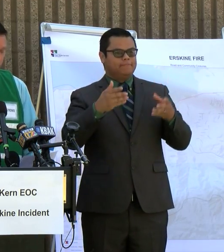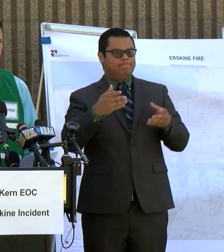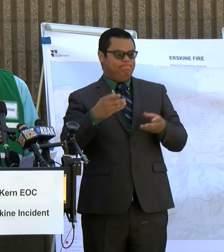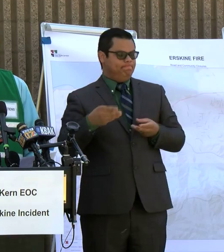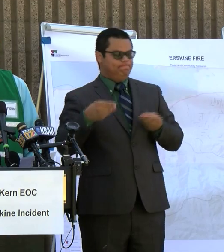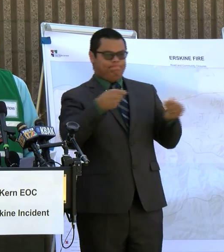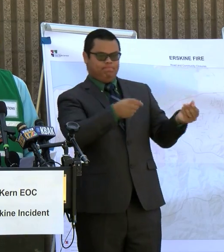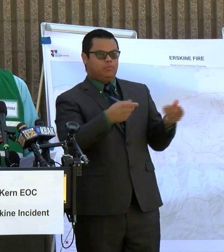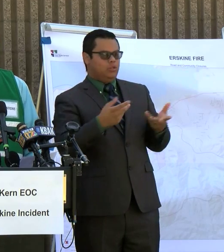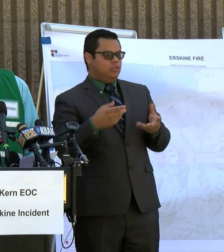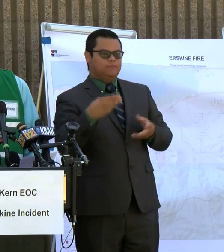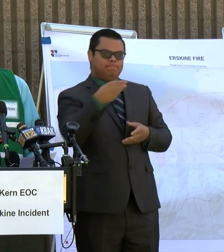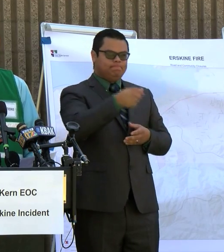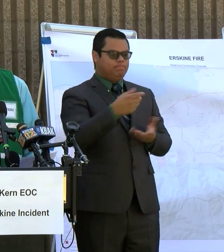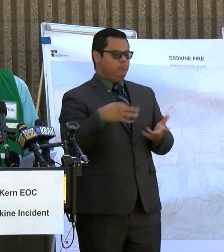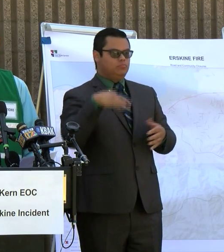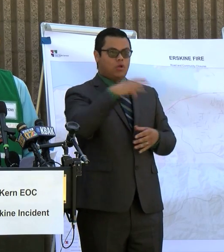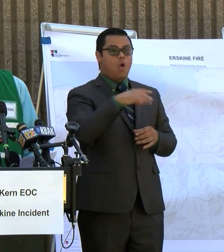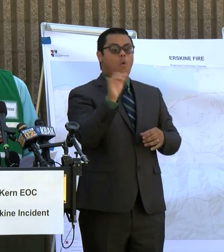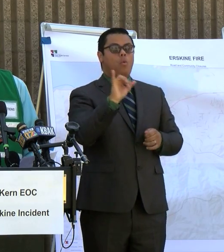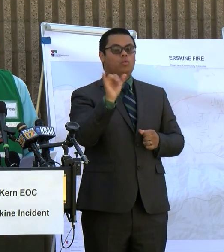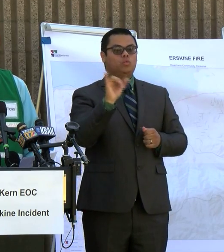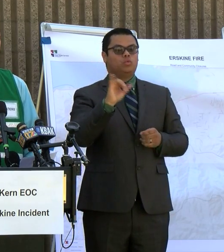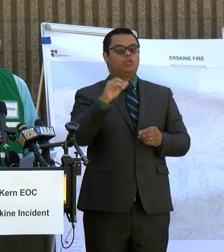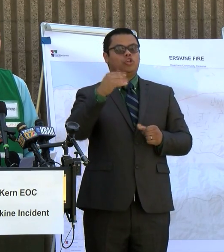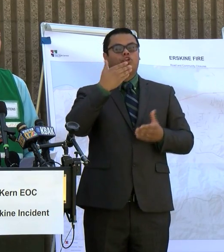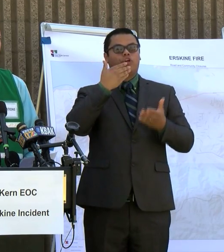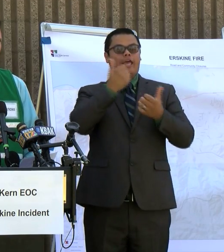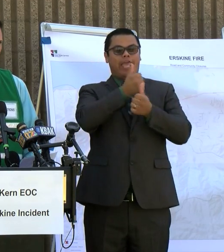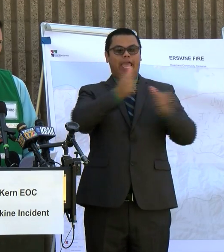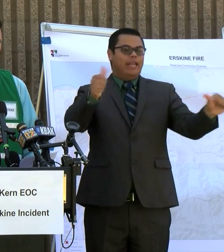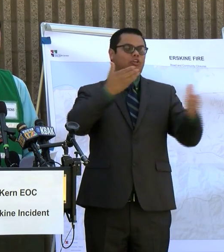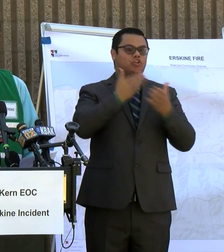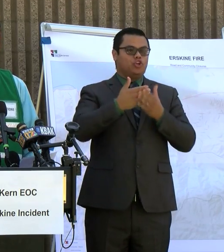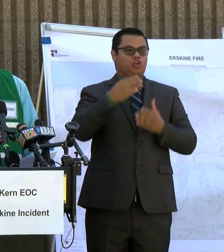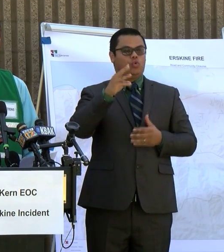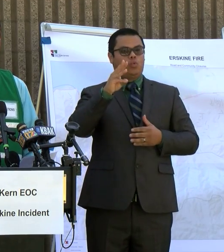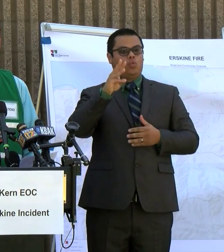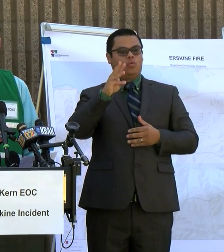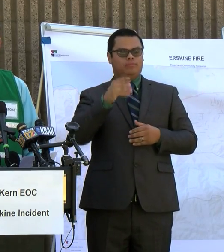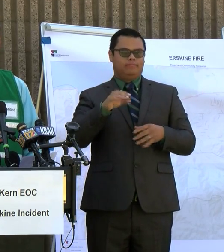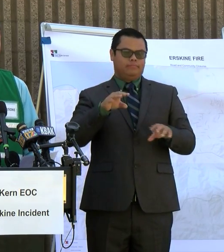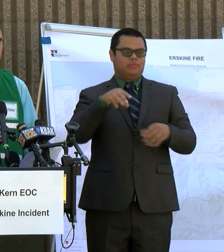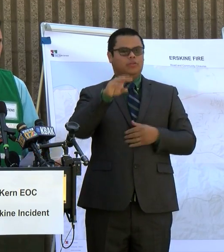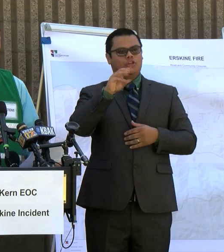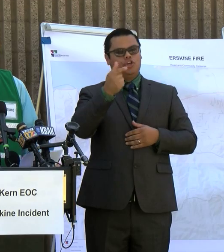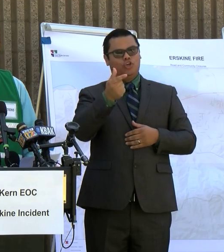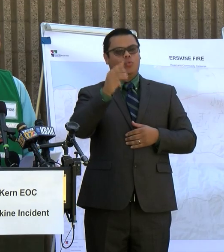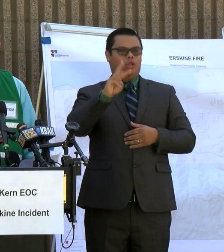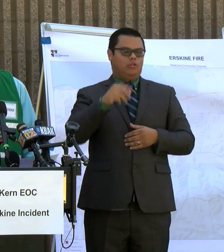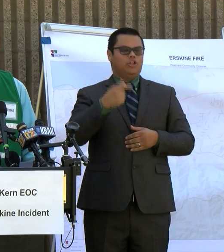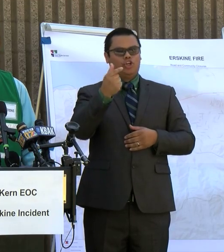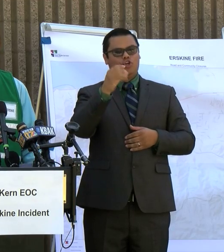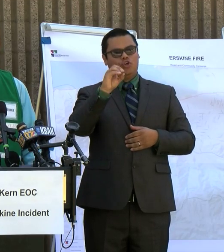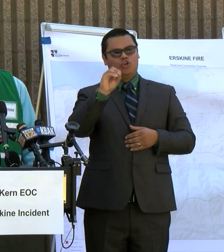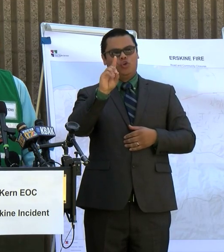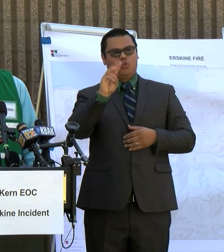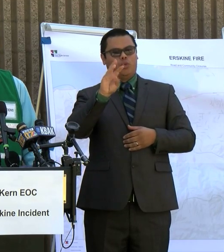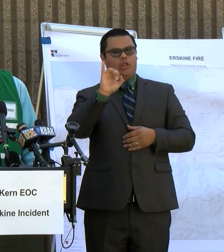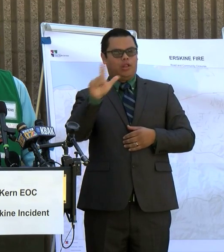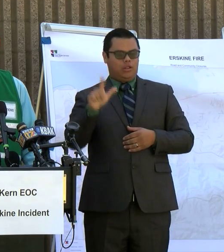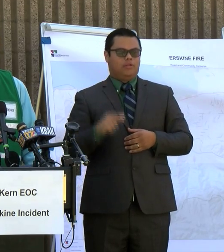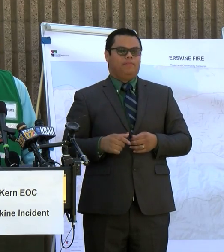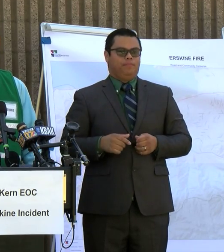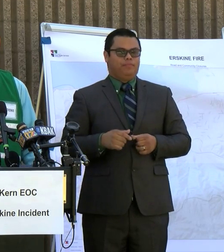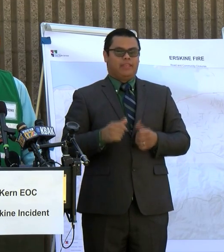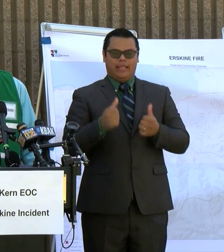donations is at any Goodwill here in Kern County. Goodwill is accepting donations all throughout